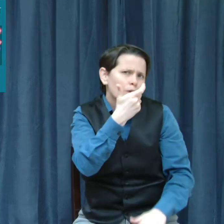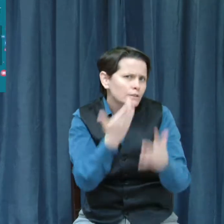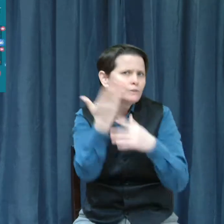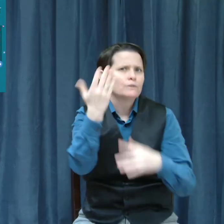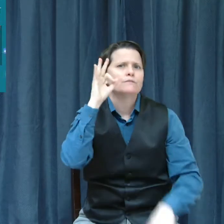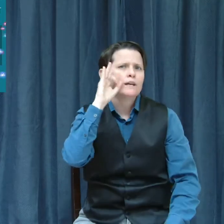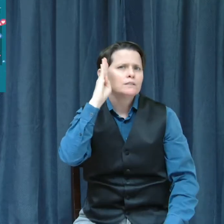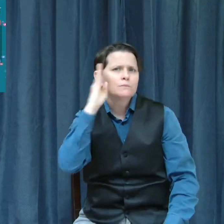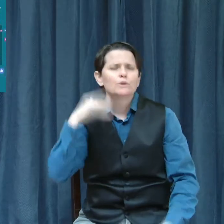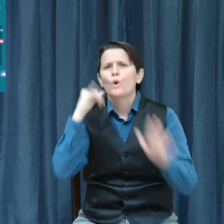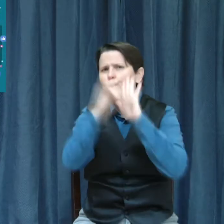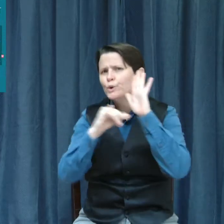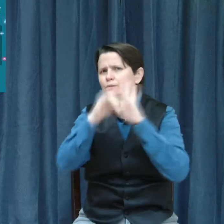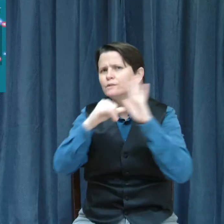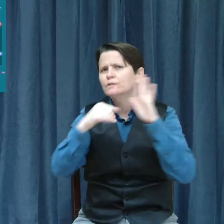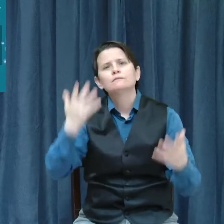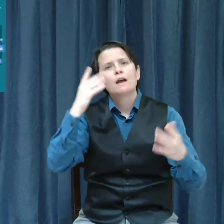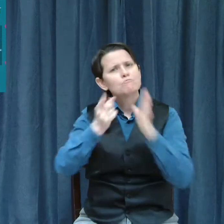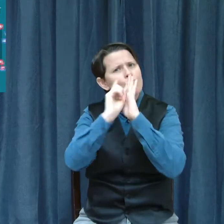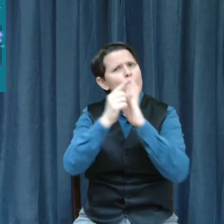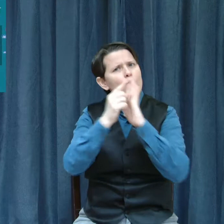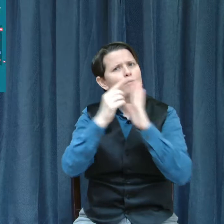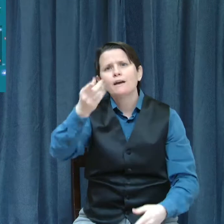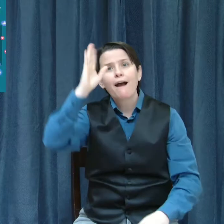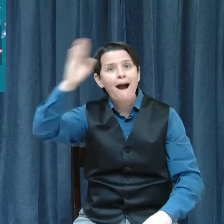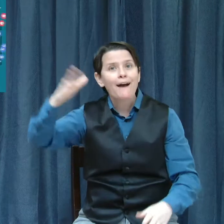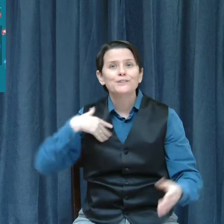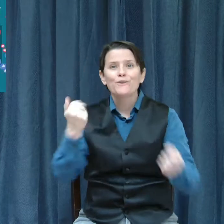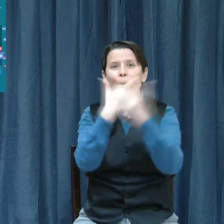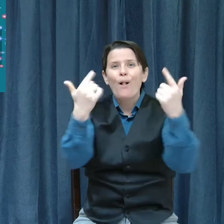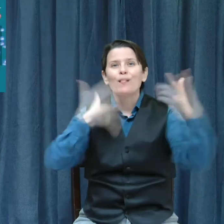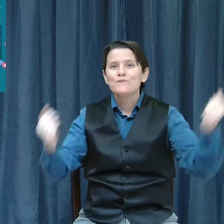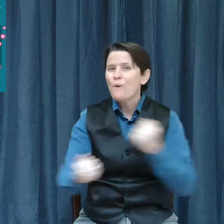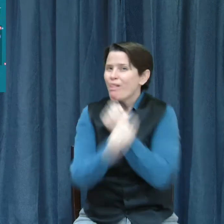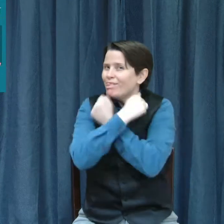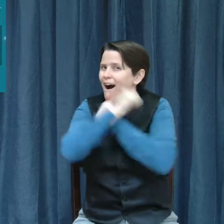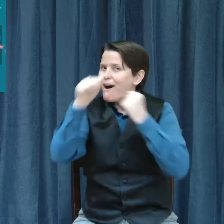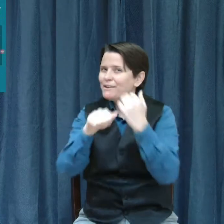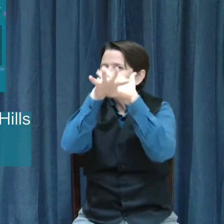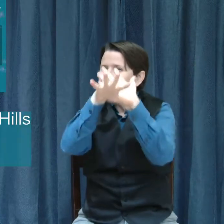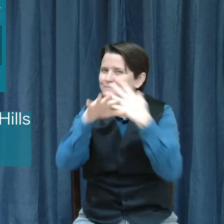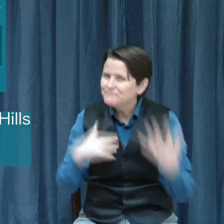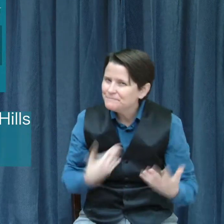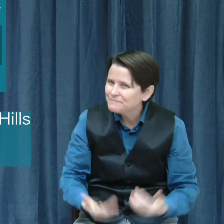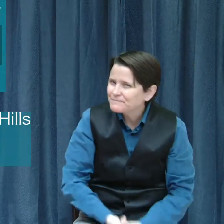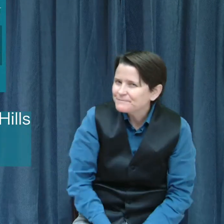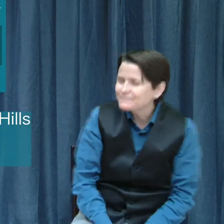fellow love streamers. How are you this morning? Where are you watching from? Let us know that you're